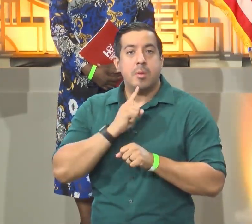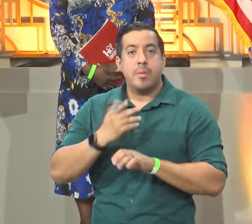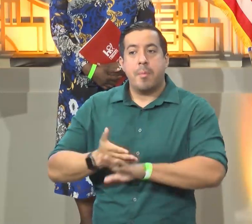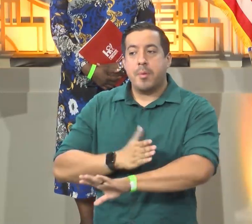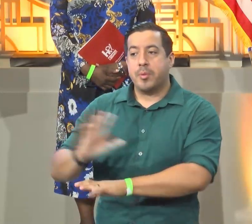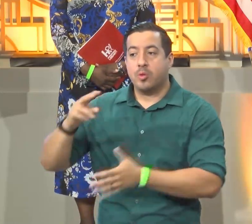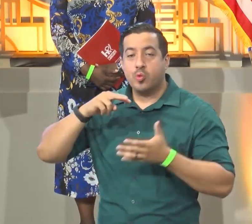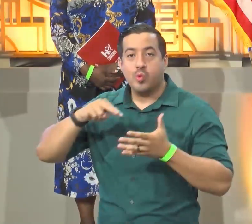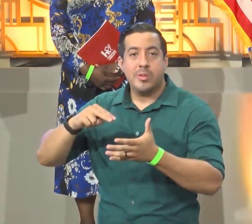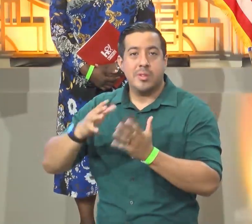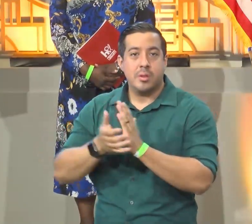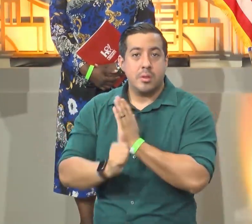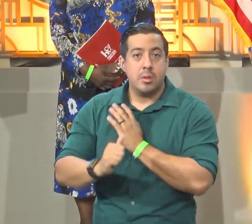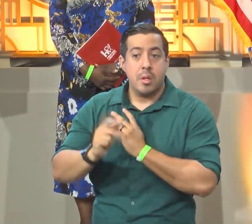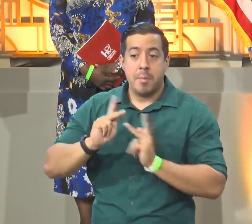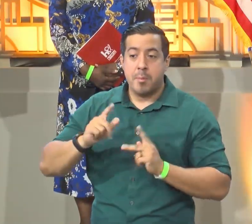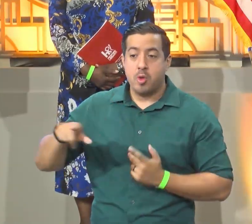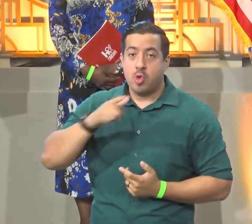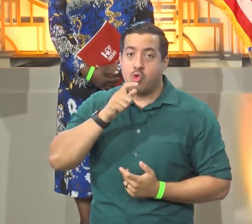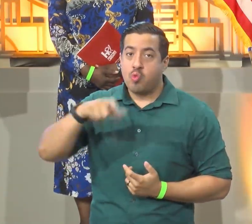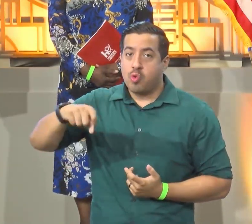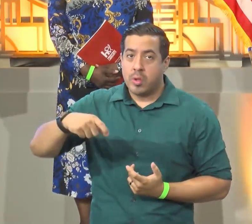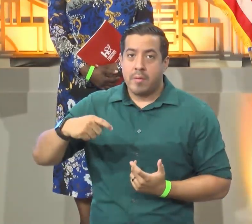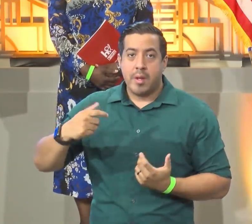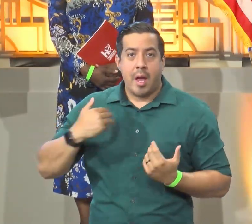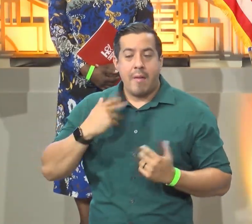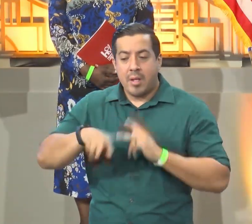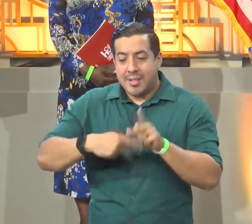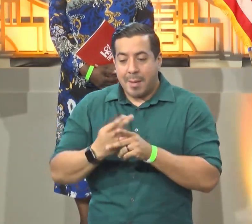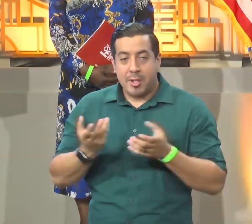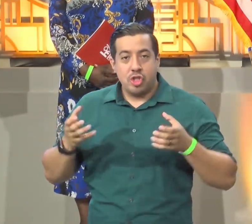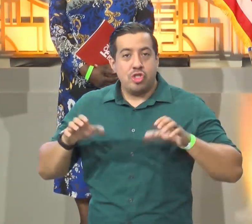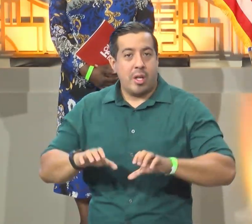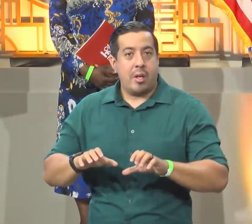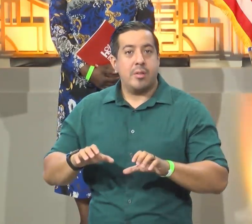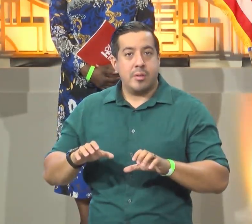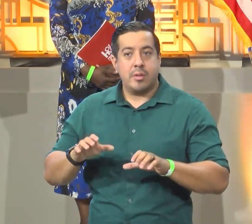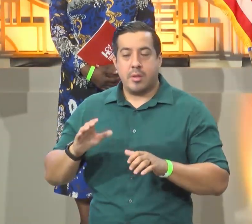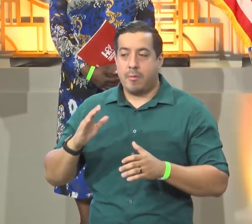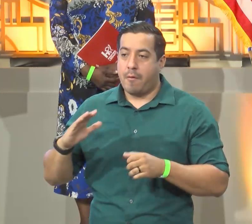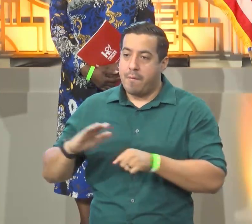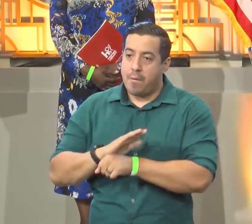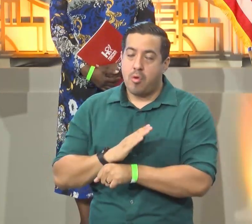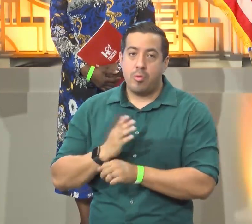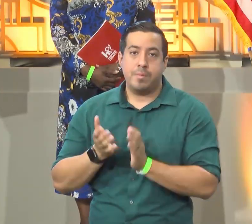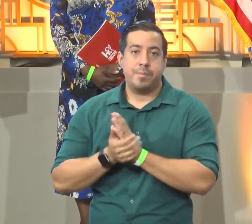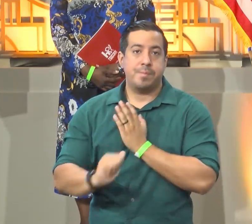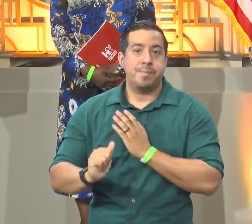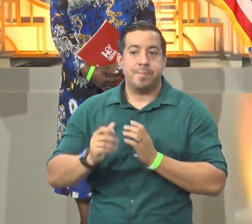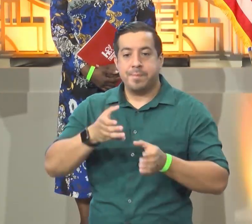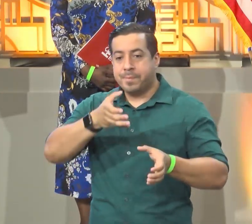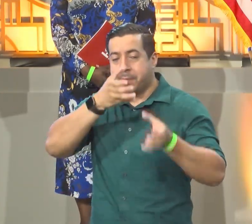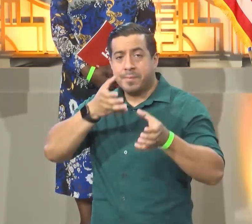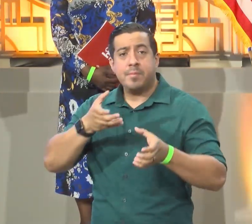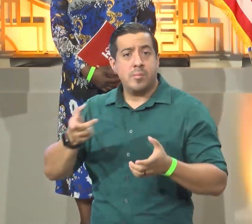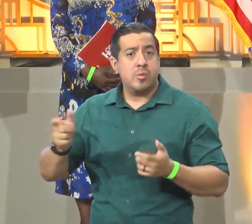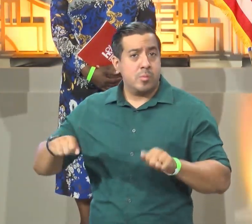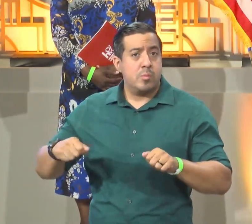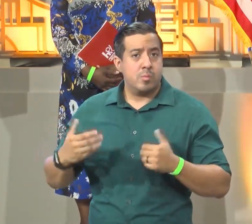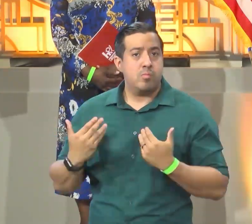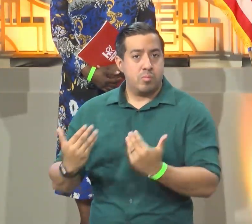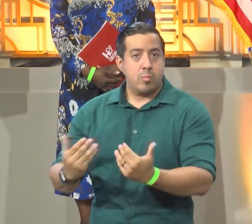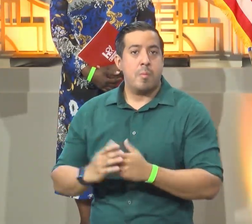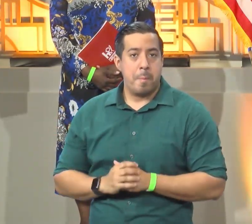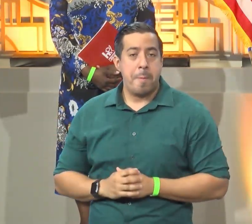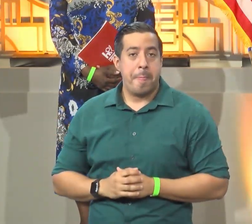for Houston adults who deserve every chance to reach their fullest potential. We have